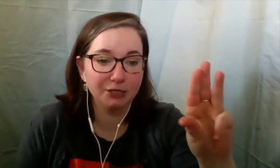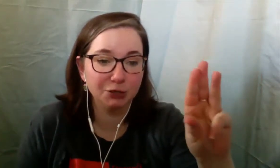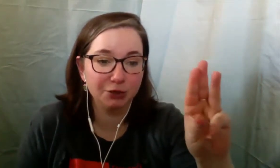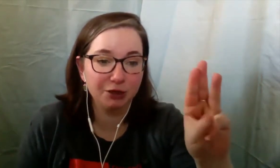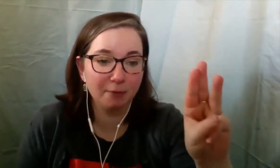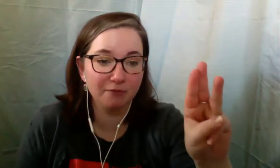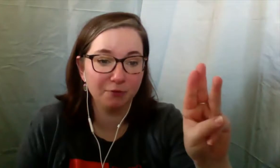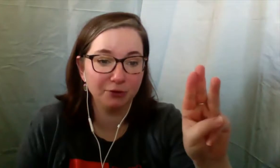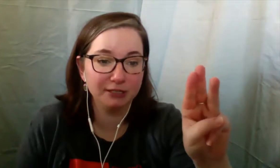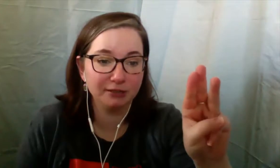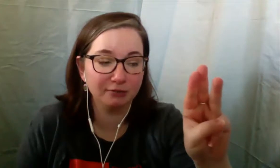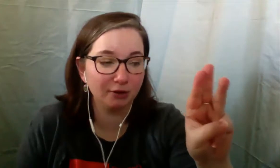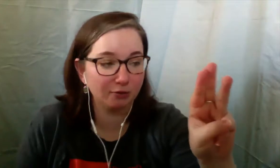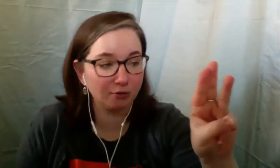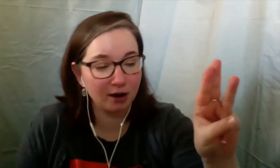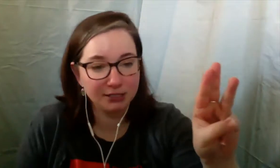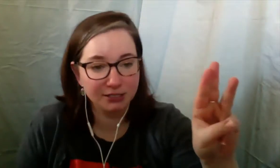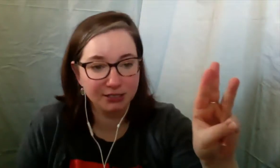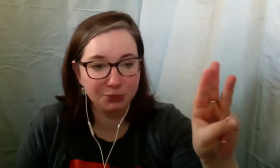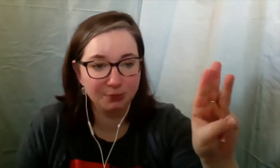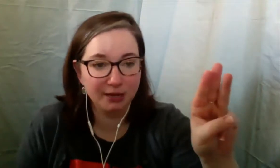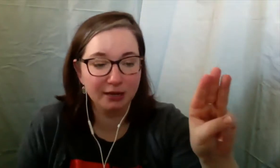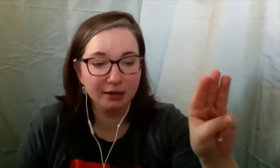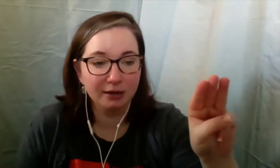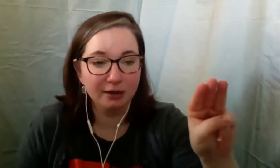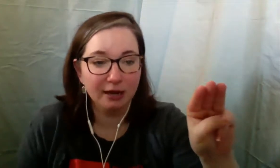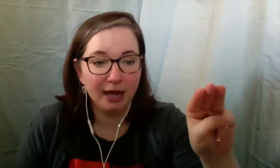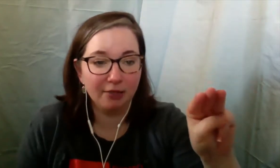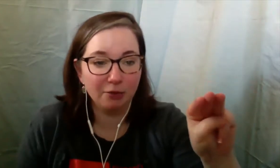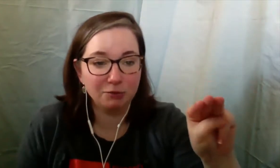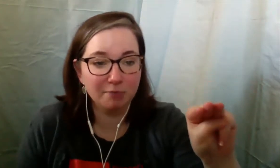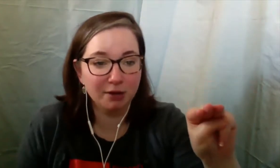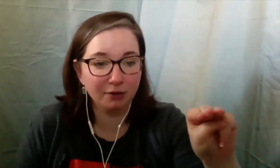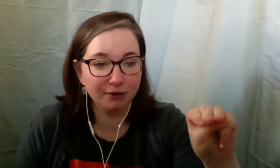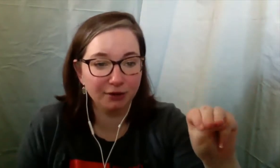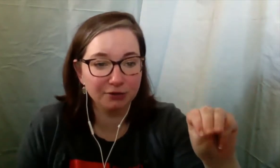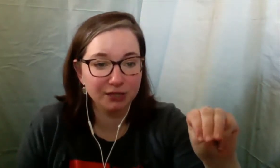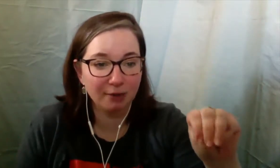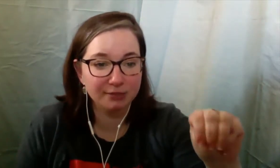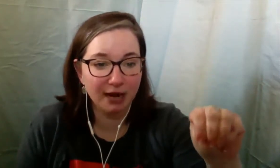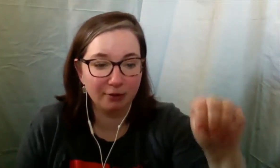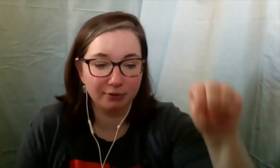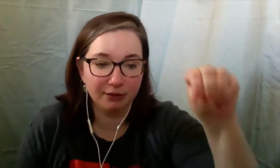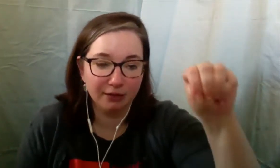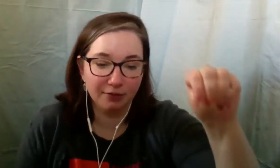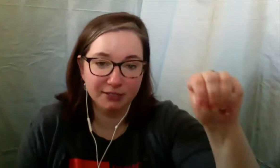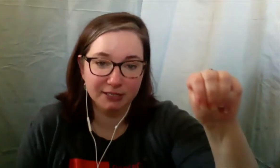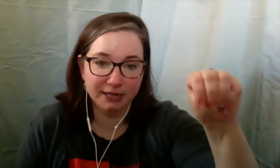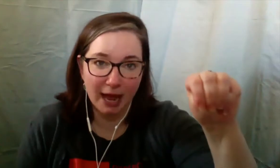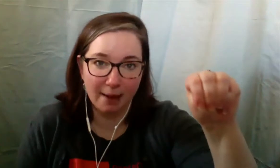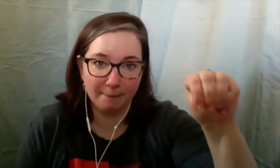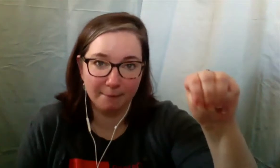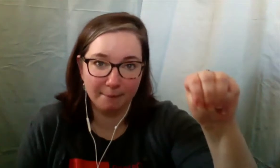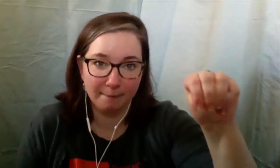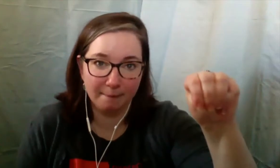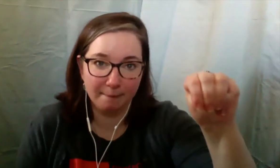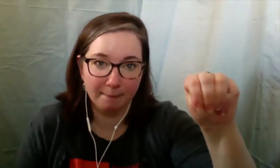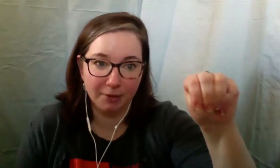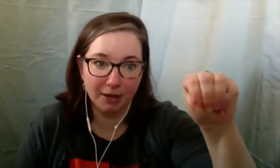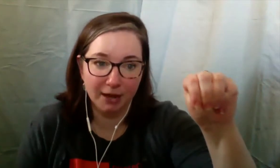thumb folded across. You can touch your pinky. And then those middle fingers come down. This is an M. Okay.